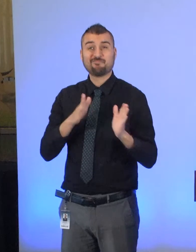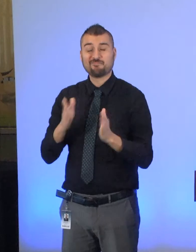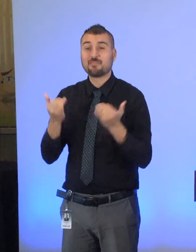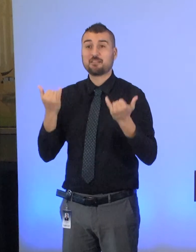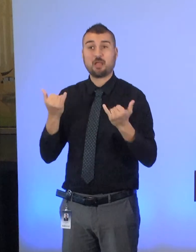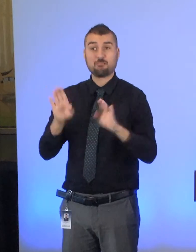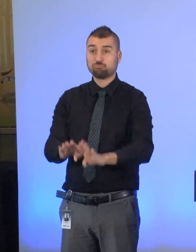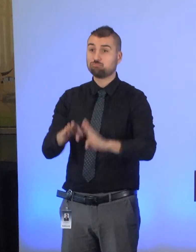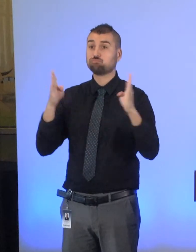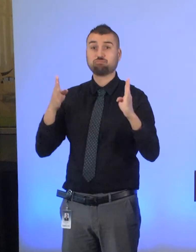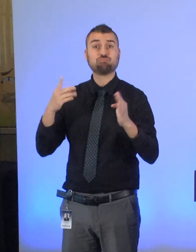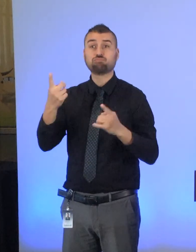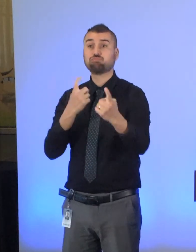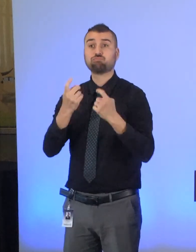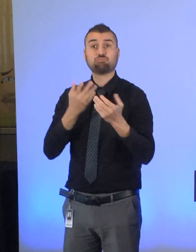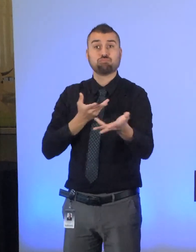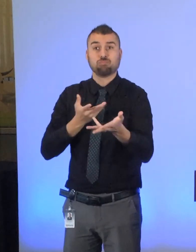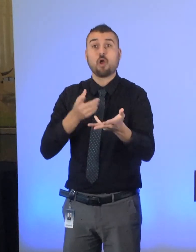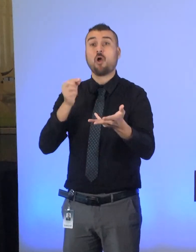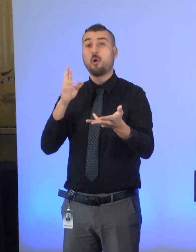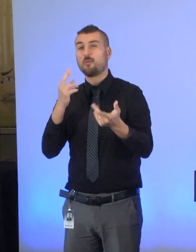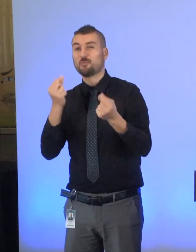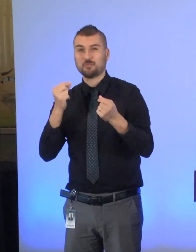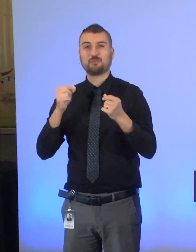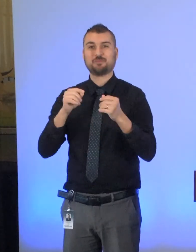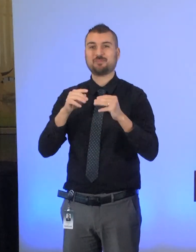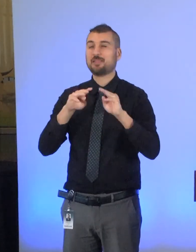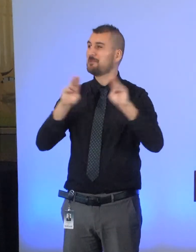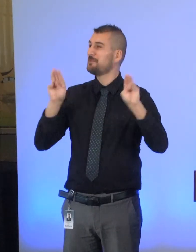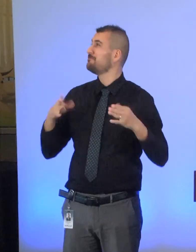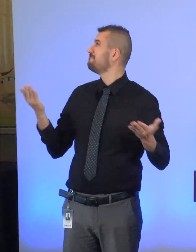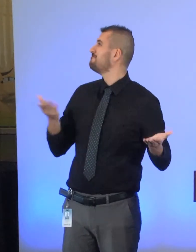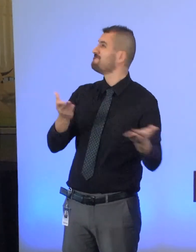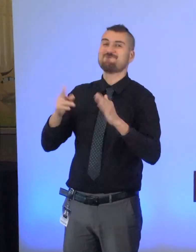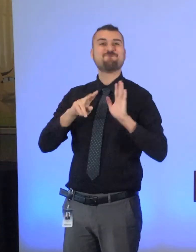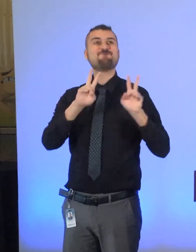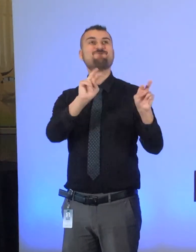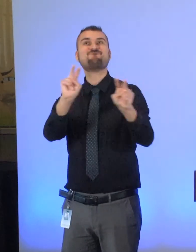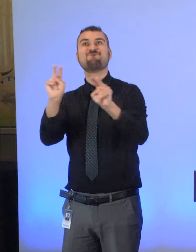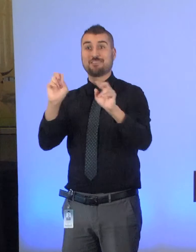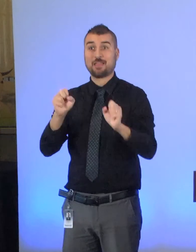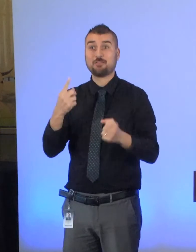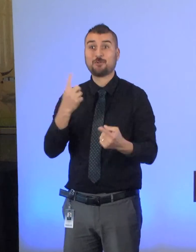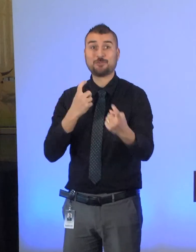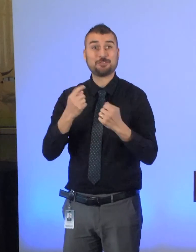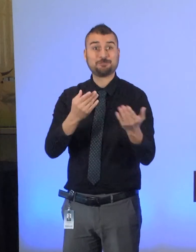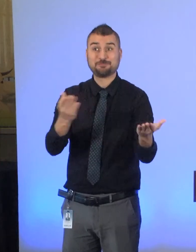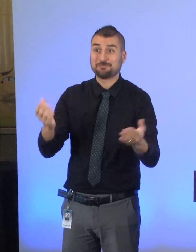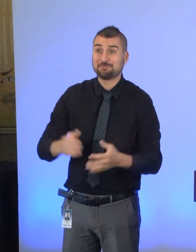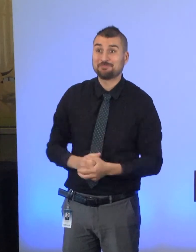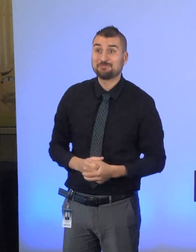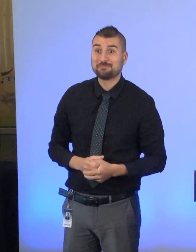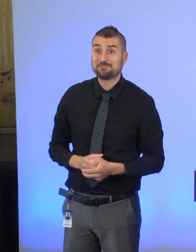open up for questions or take a tour of the exhibit. So questions?